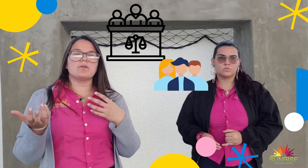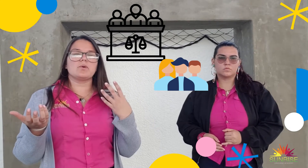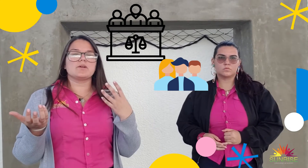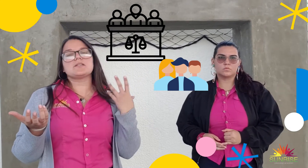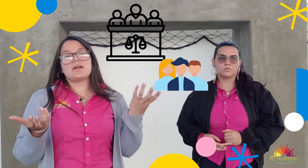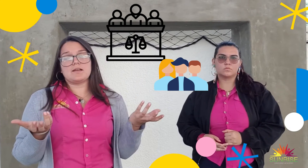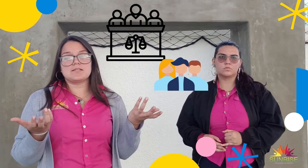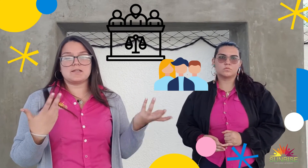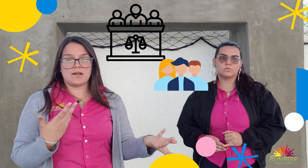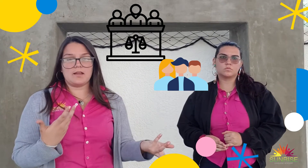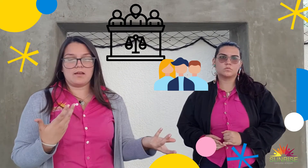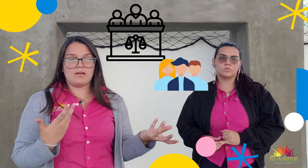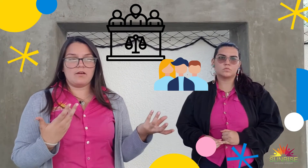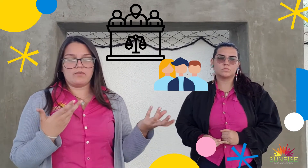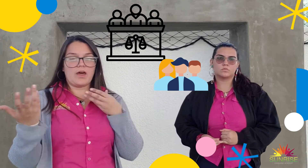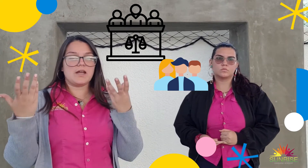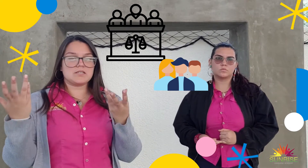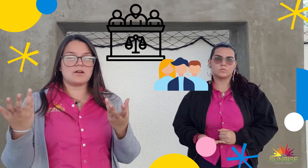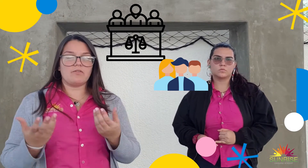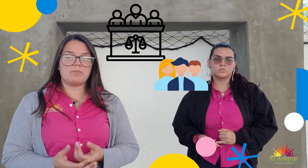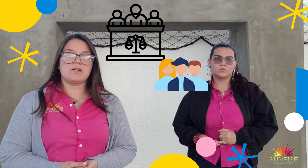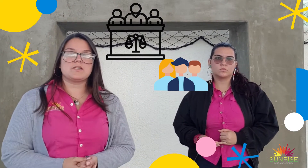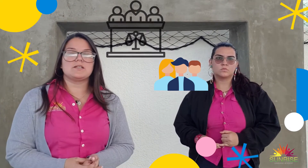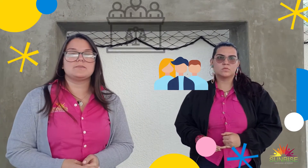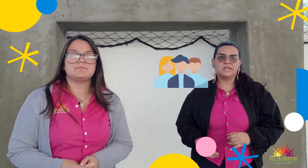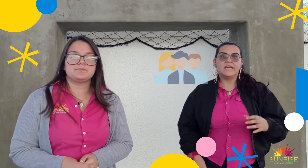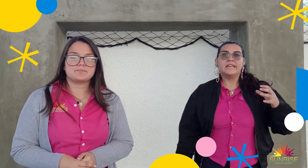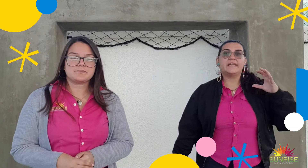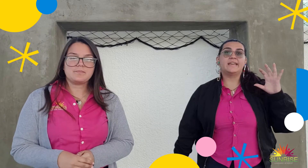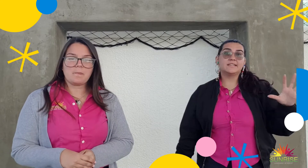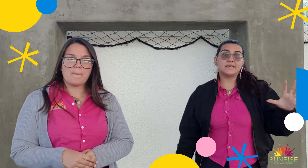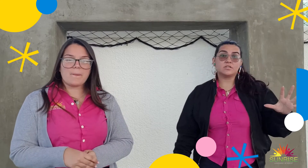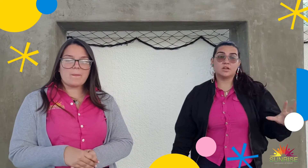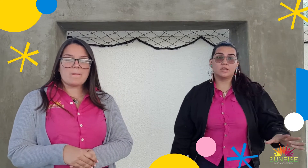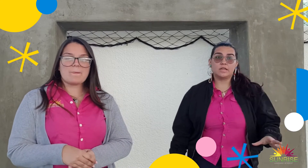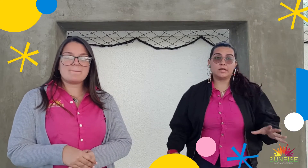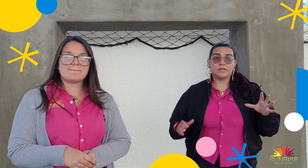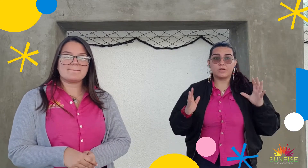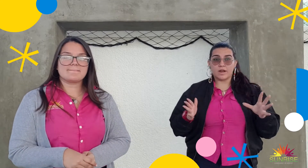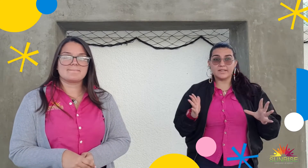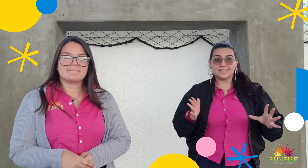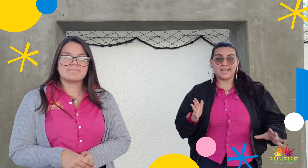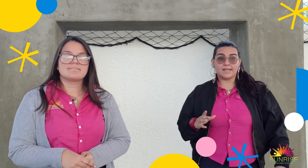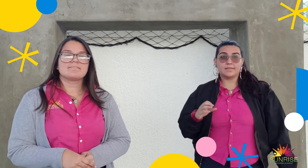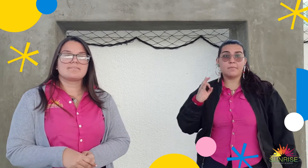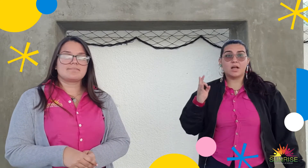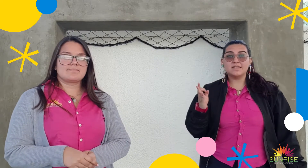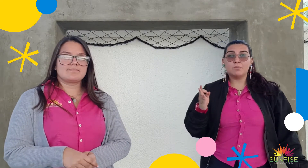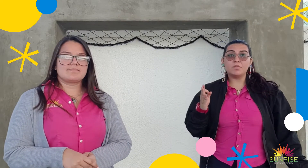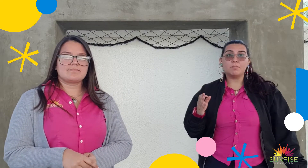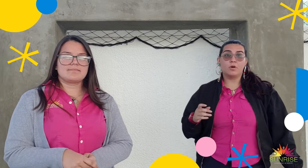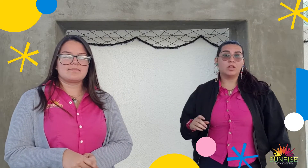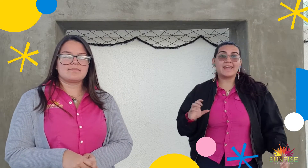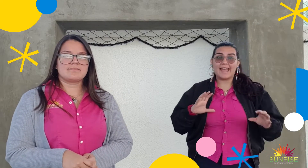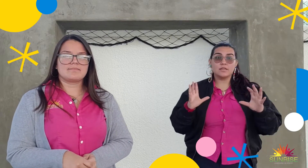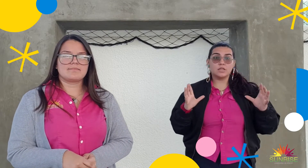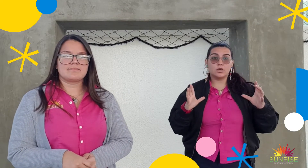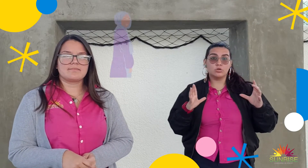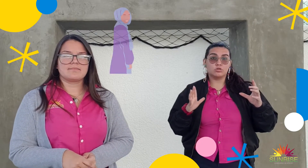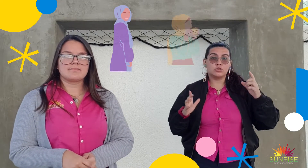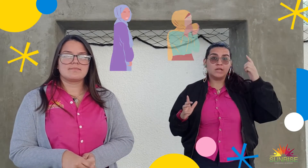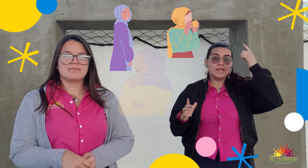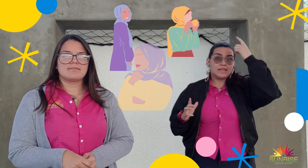the people who is against of that government. In a season in the United States, the Muslim people